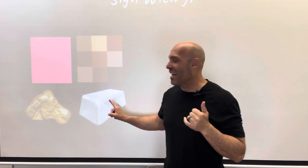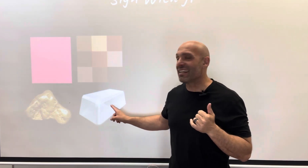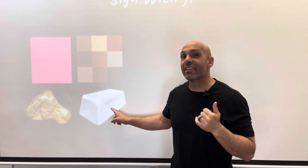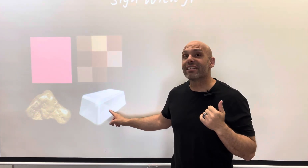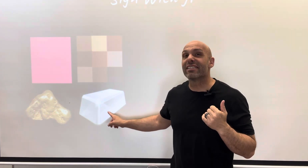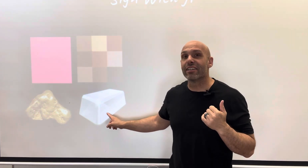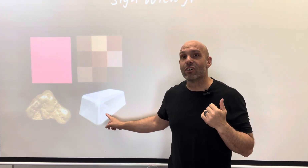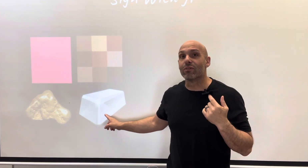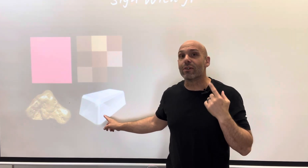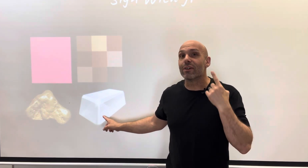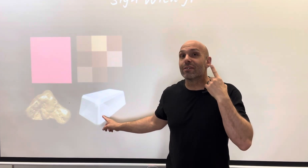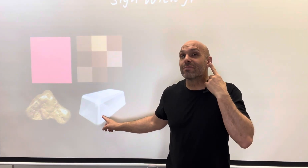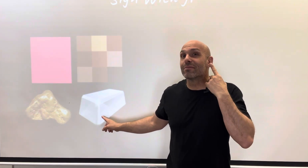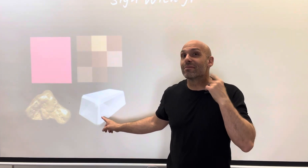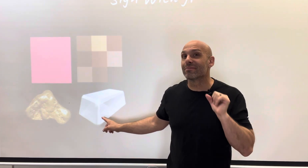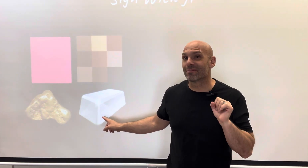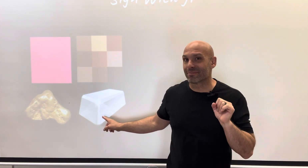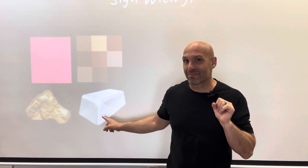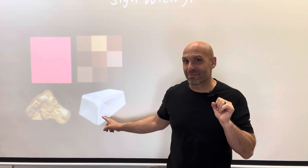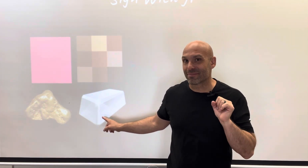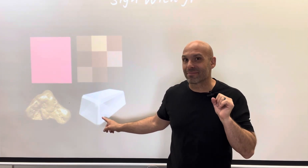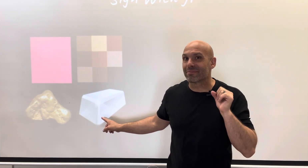And silver.